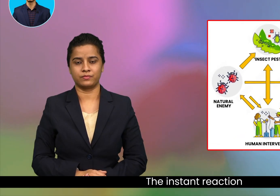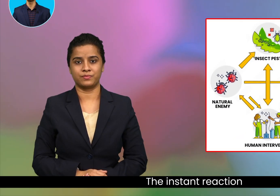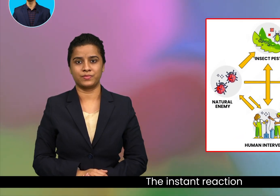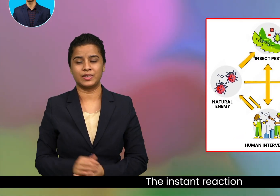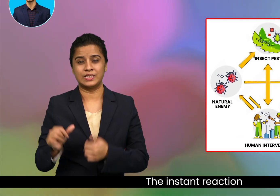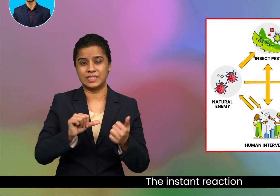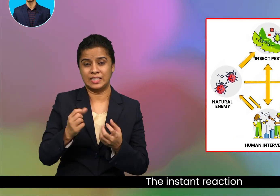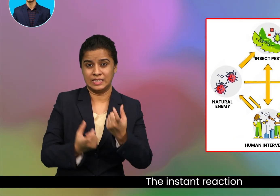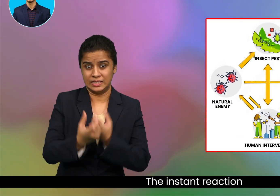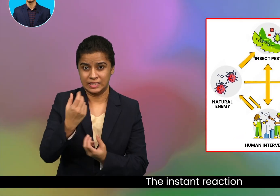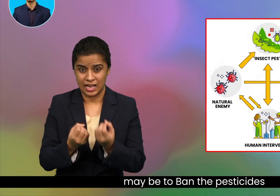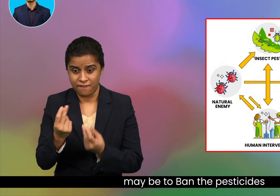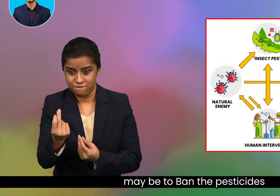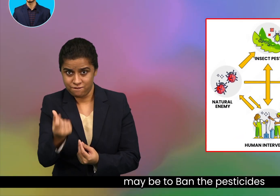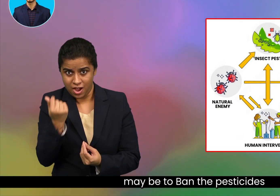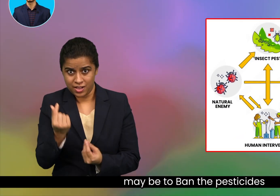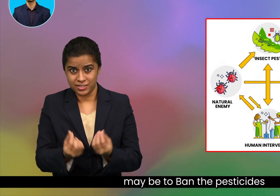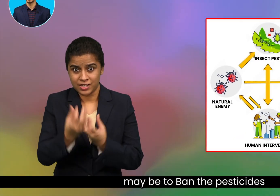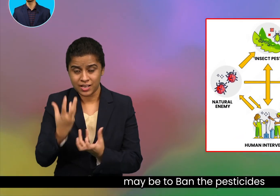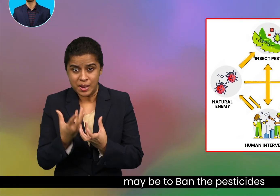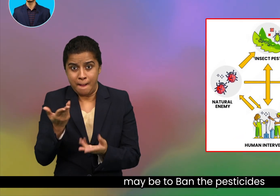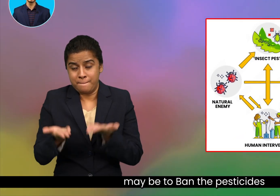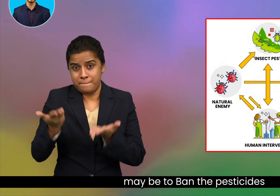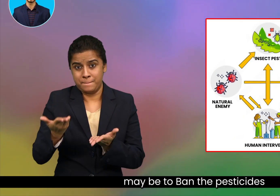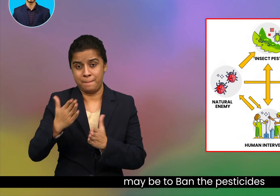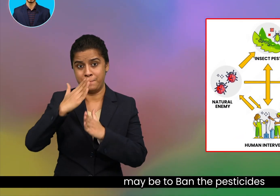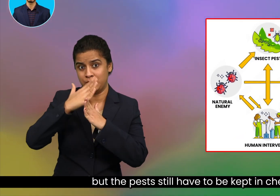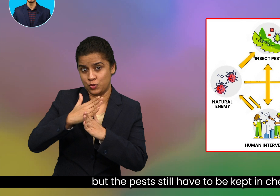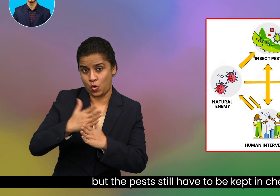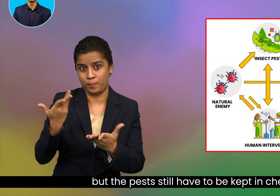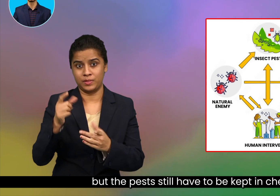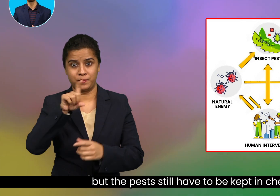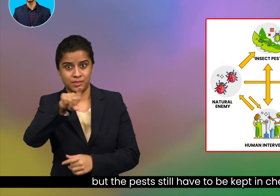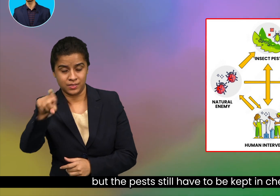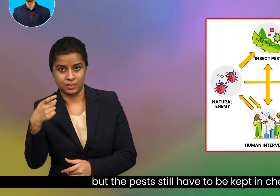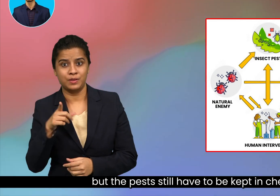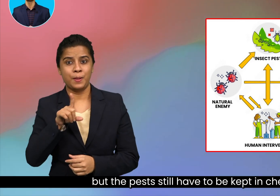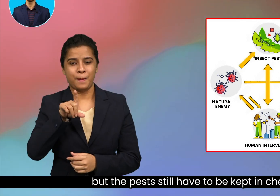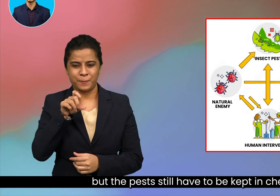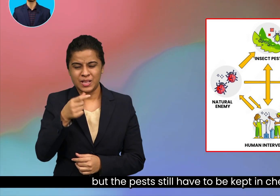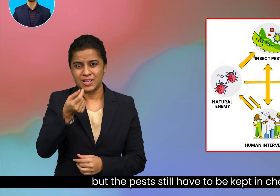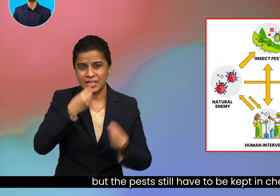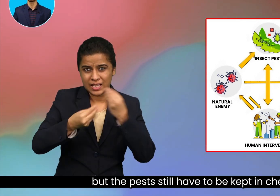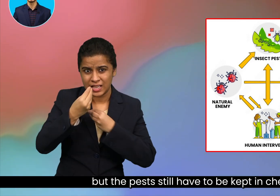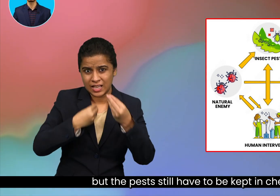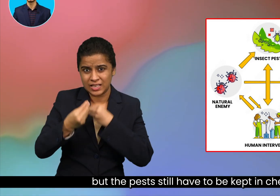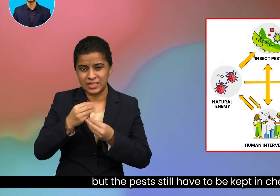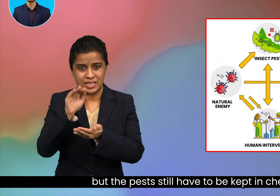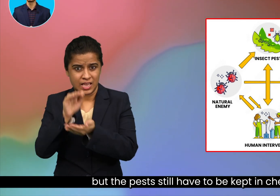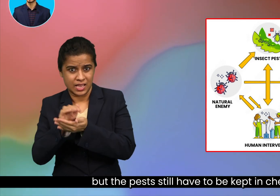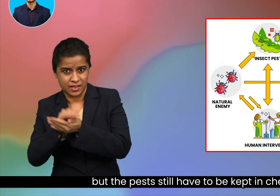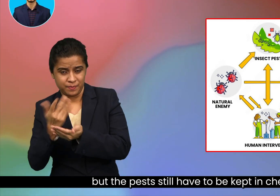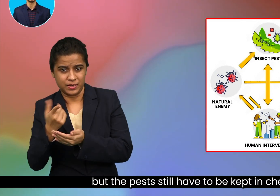The instant reaction may be to ban the pesticides, but the pests still have to be kept